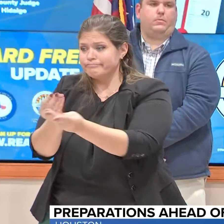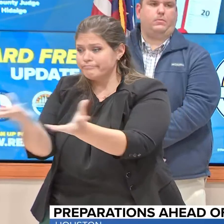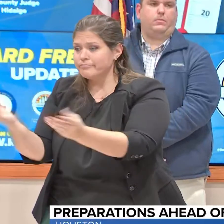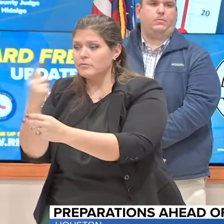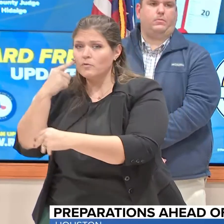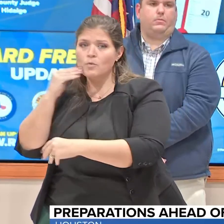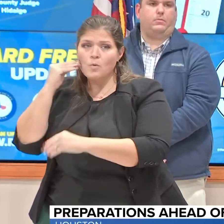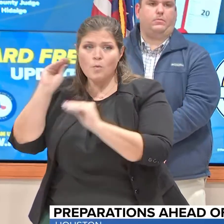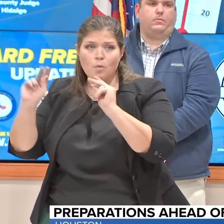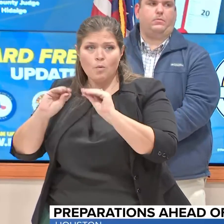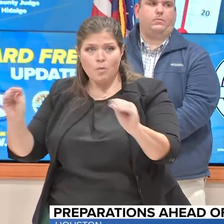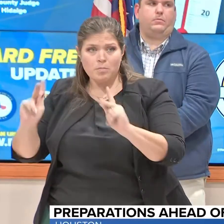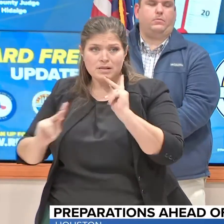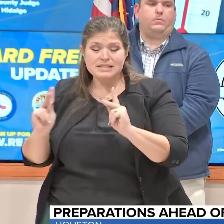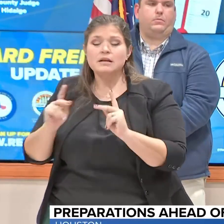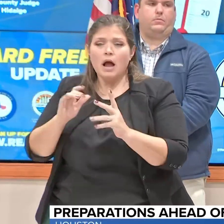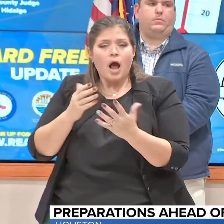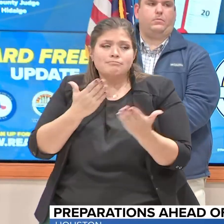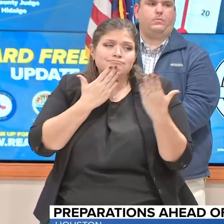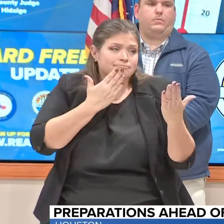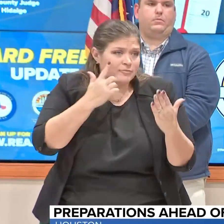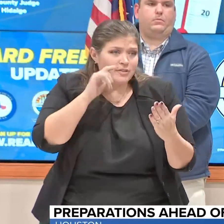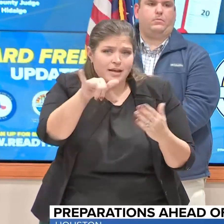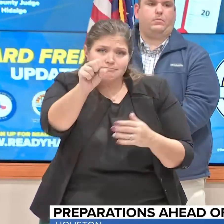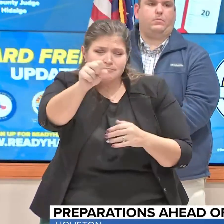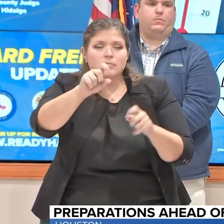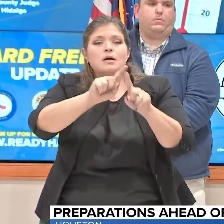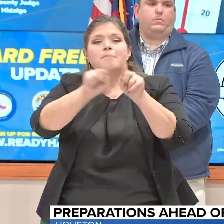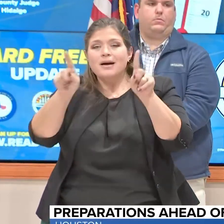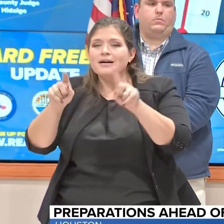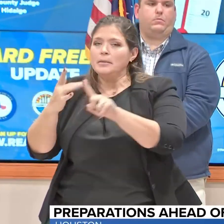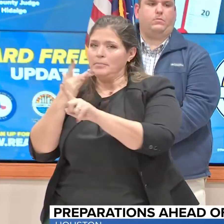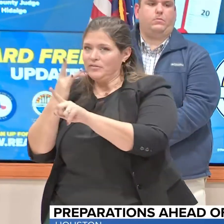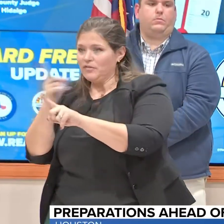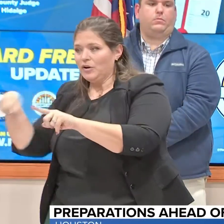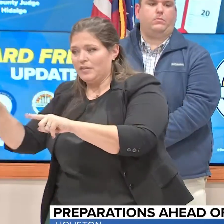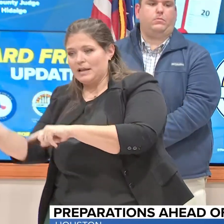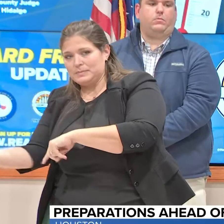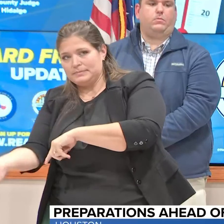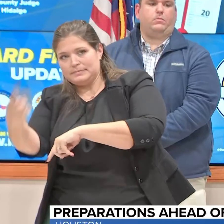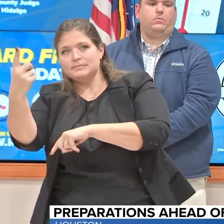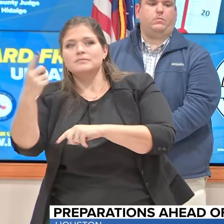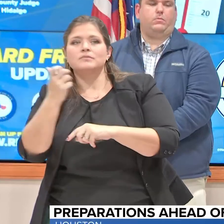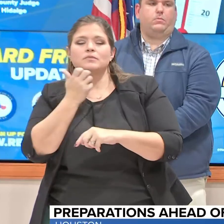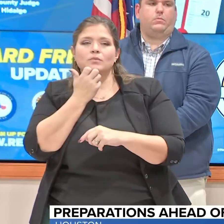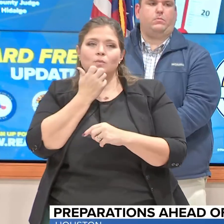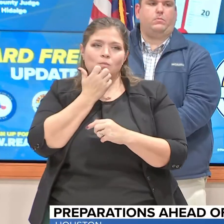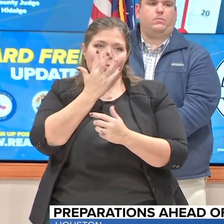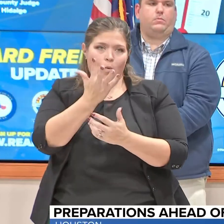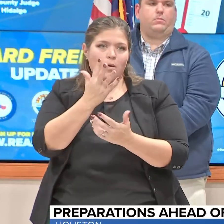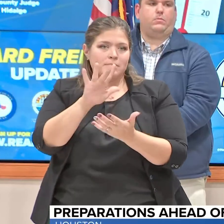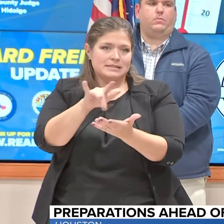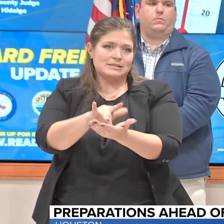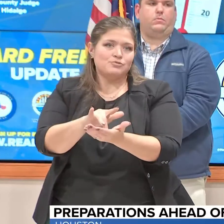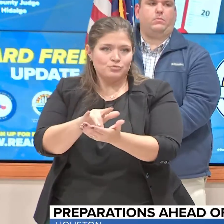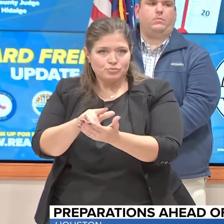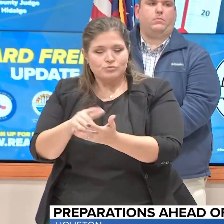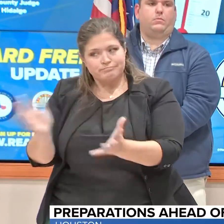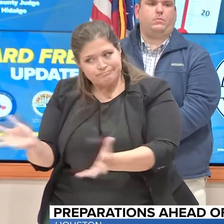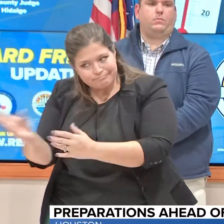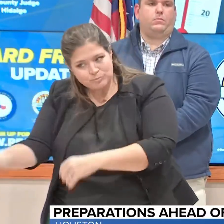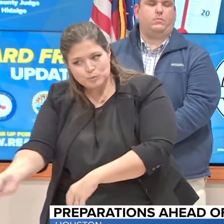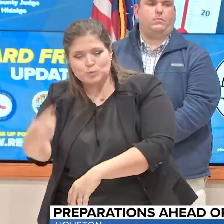that's certainly appreciated. I would prefer, though, that they be in one of these warming